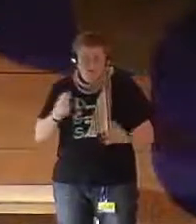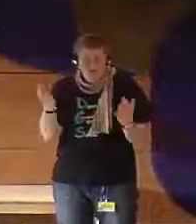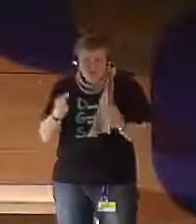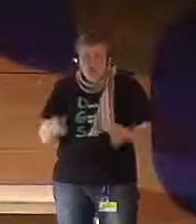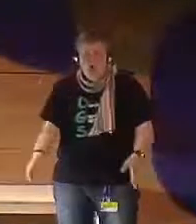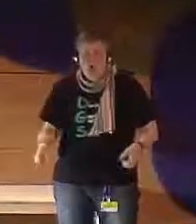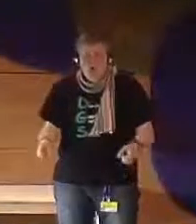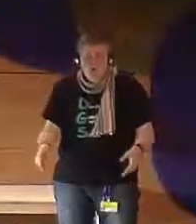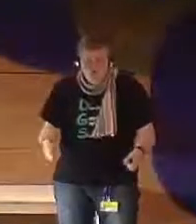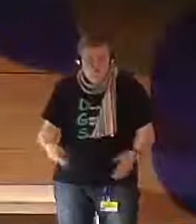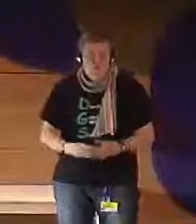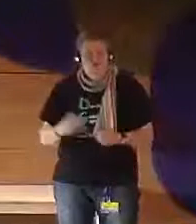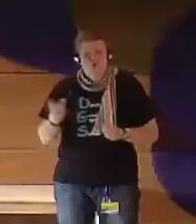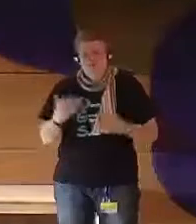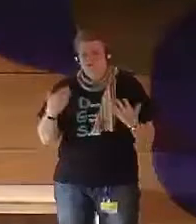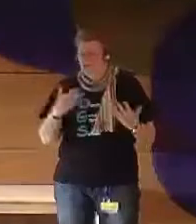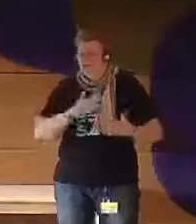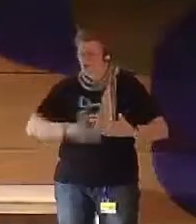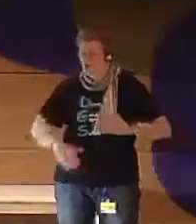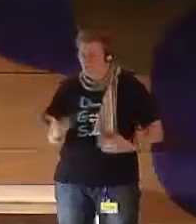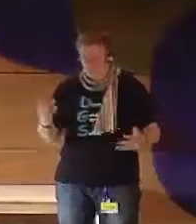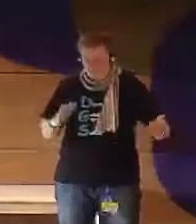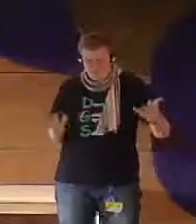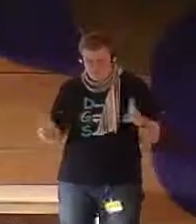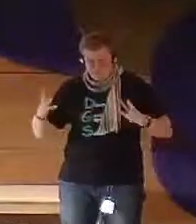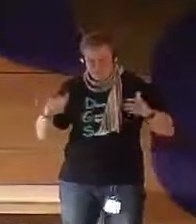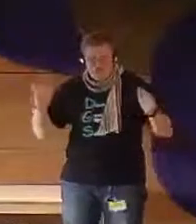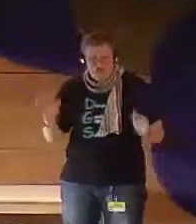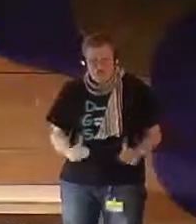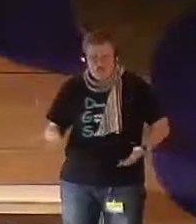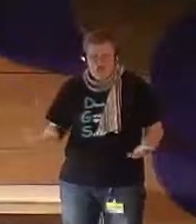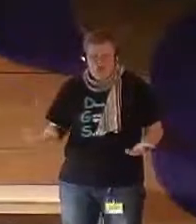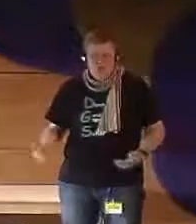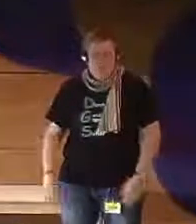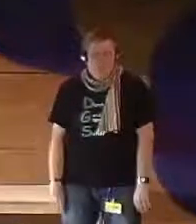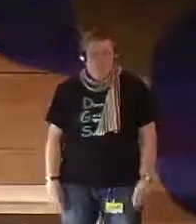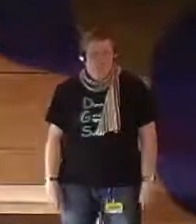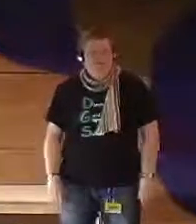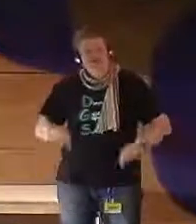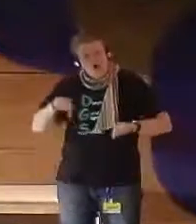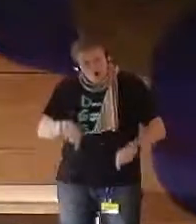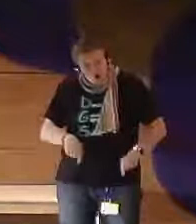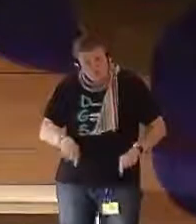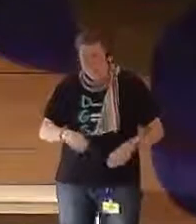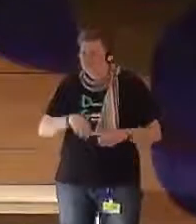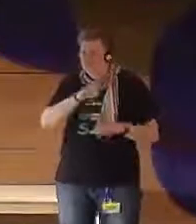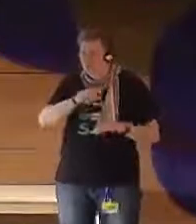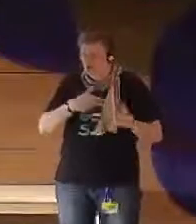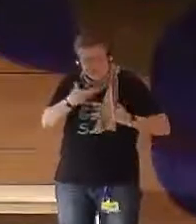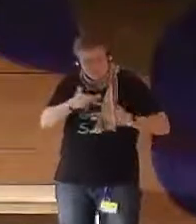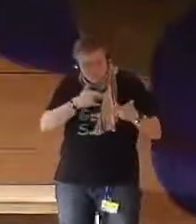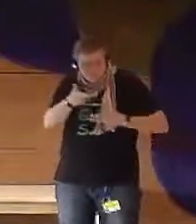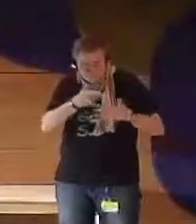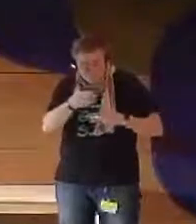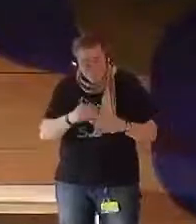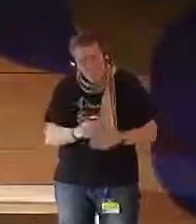And there isn't very much, you know, we've had discussions with people today where people say, oh, don't worry, stop the treatment, and if they